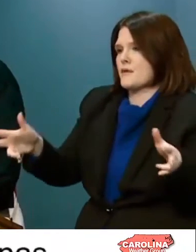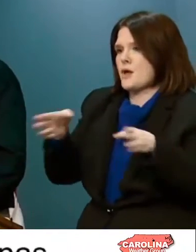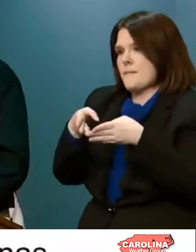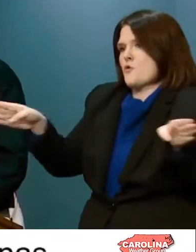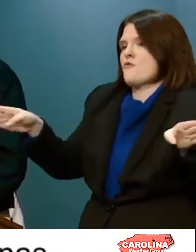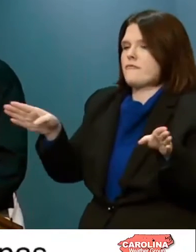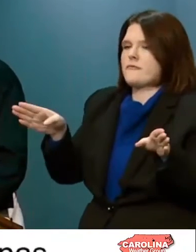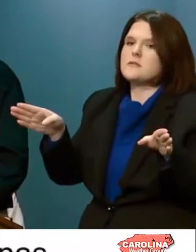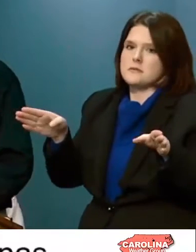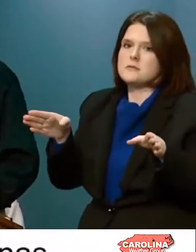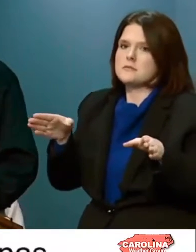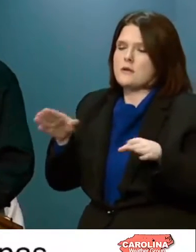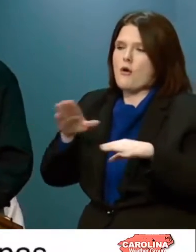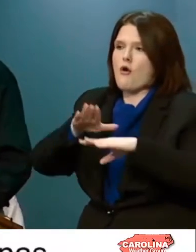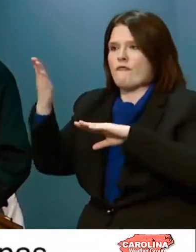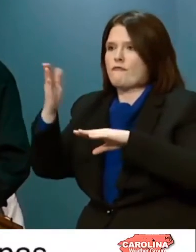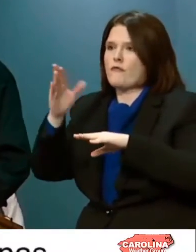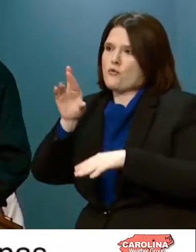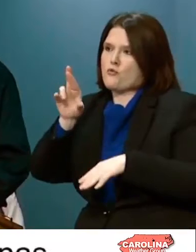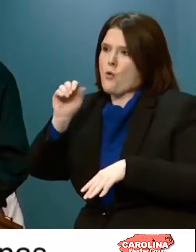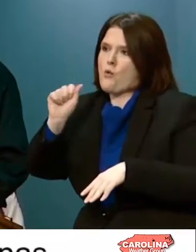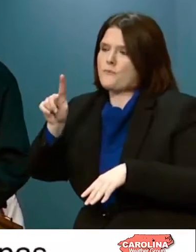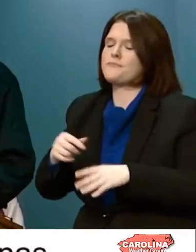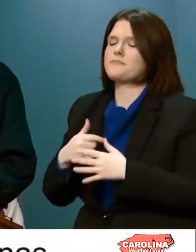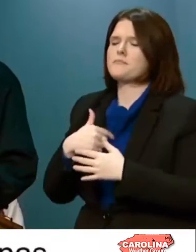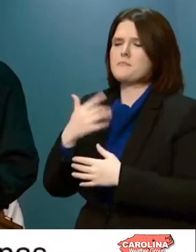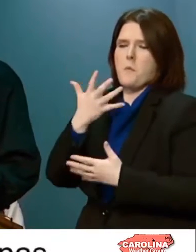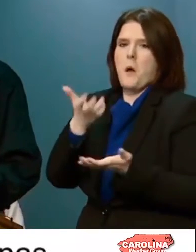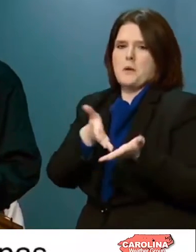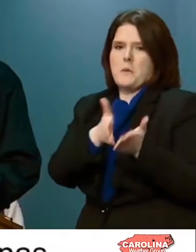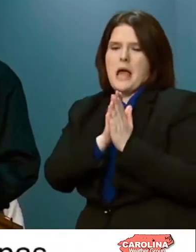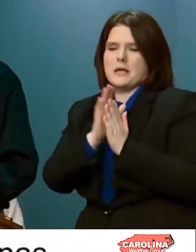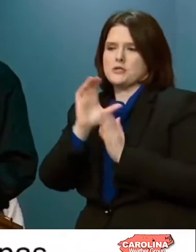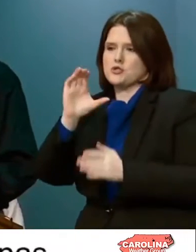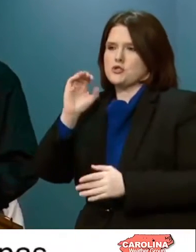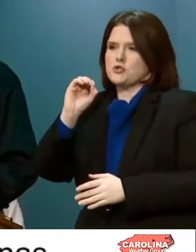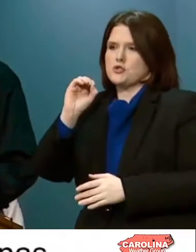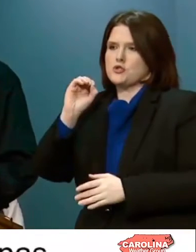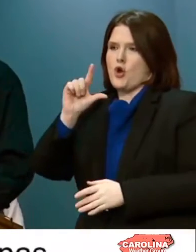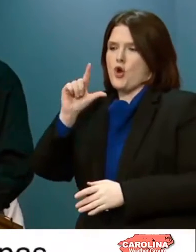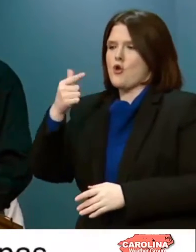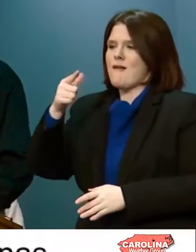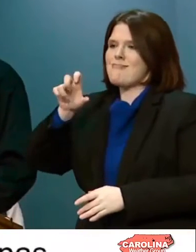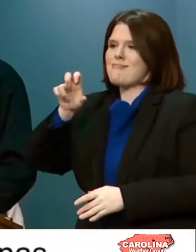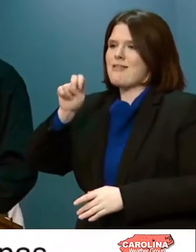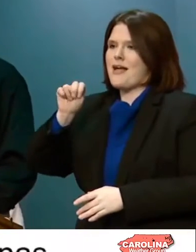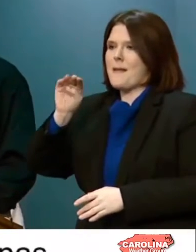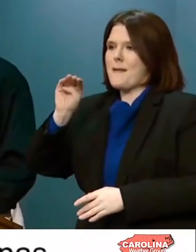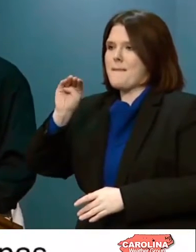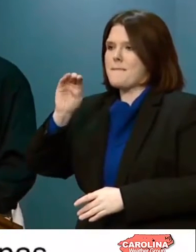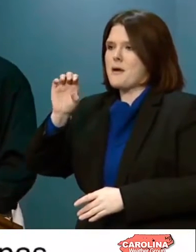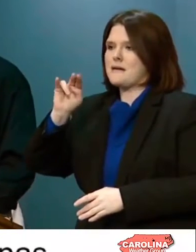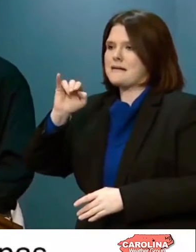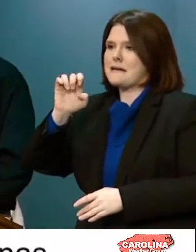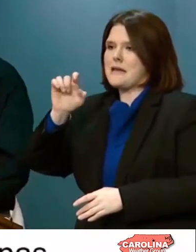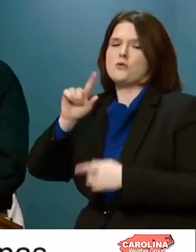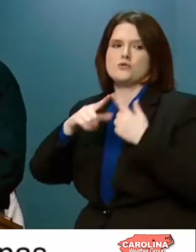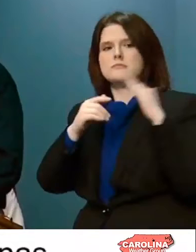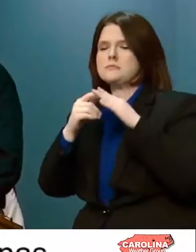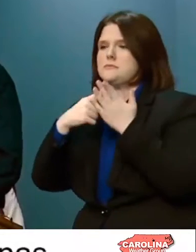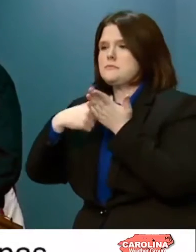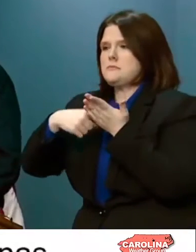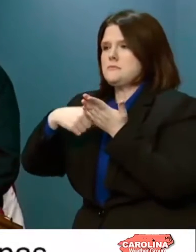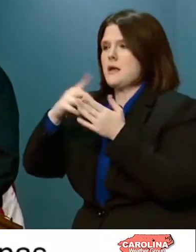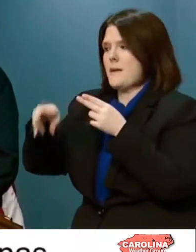road. I want Colonel Glenn McNeil, who is the commander of the Highway Patrol, to tell you a little bit